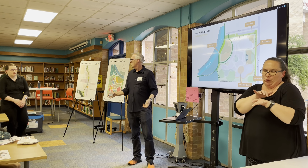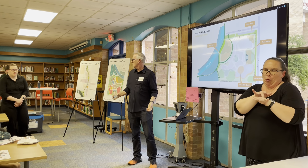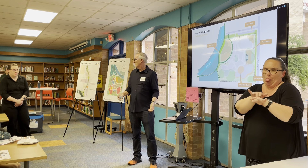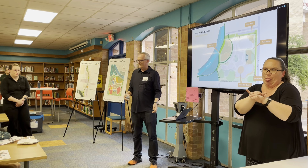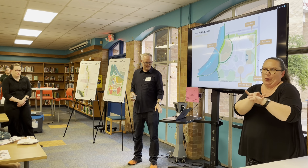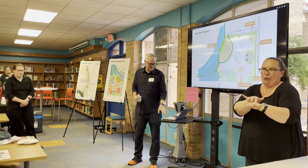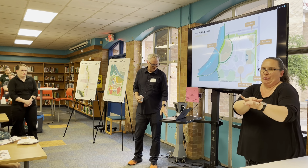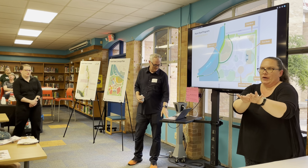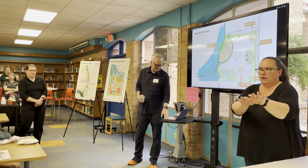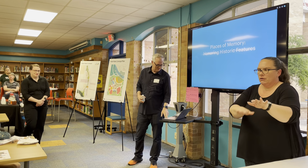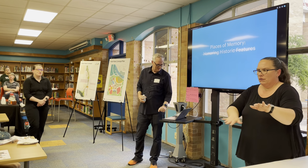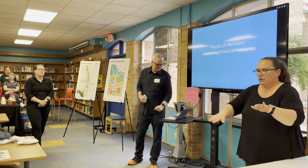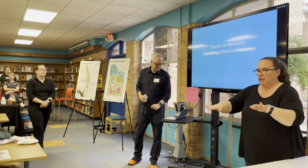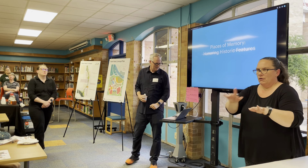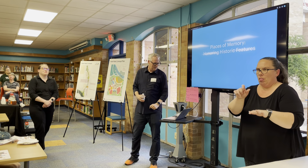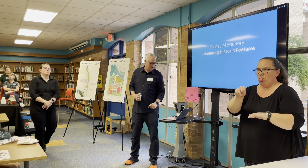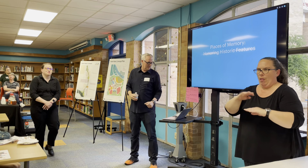is a flat lawn.